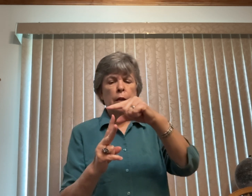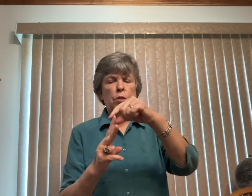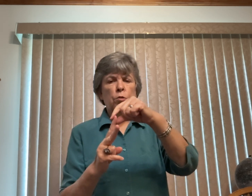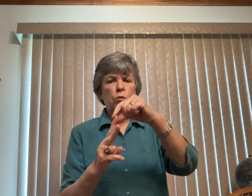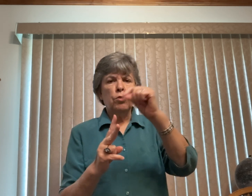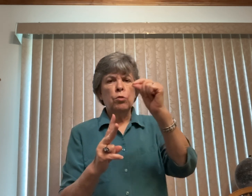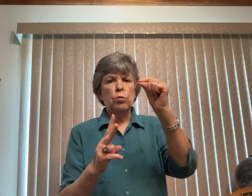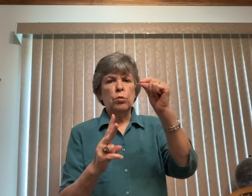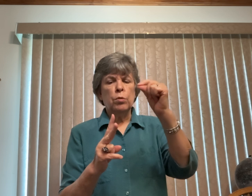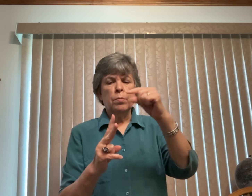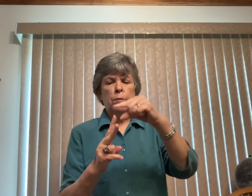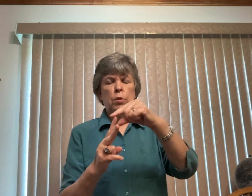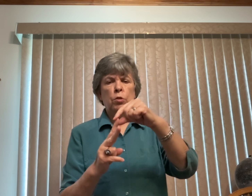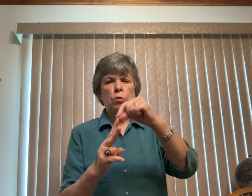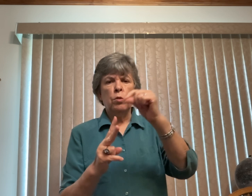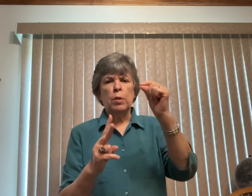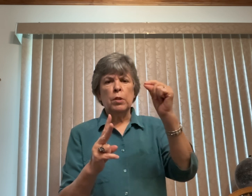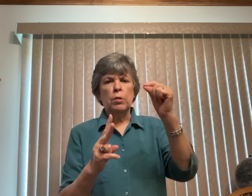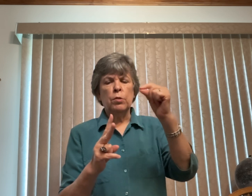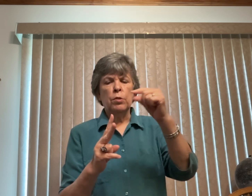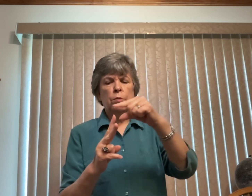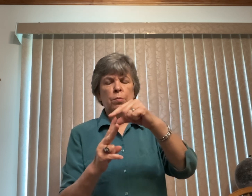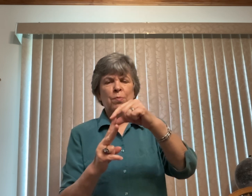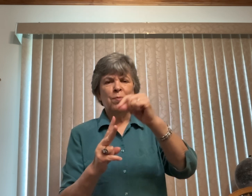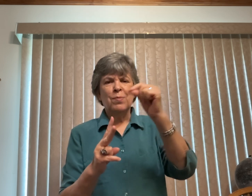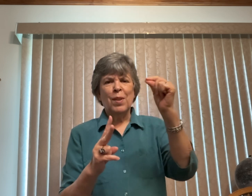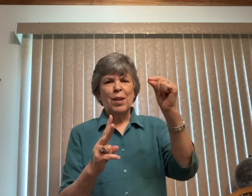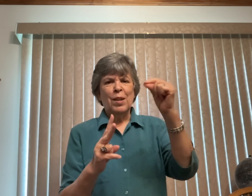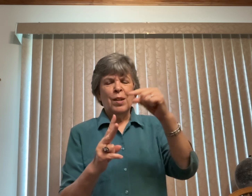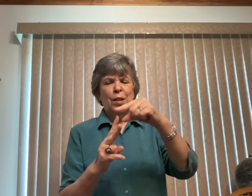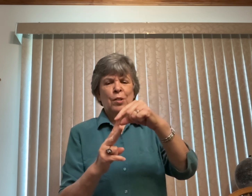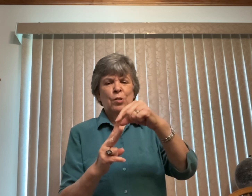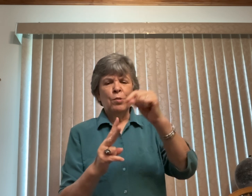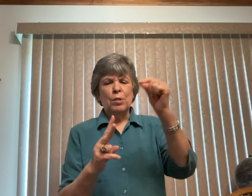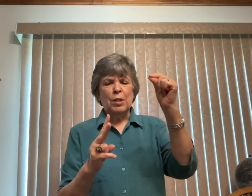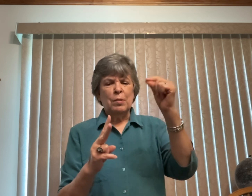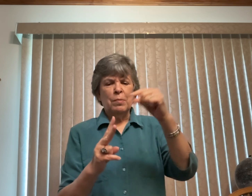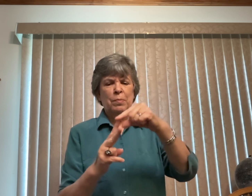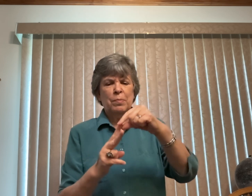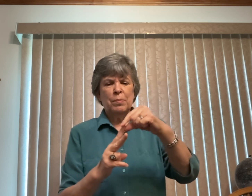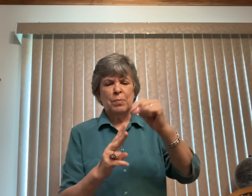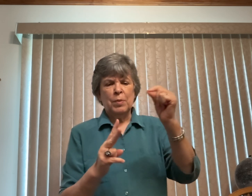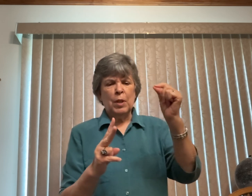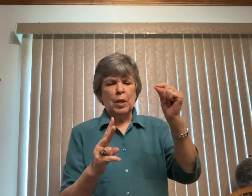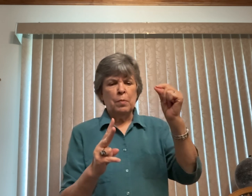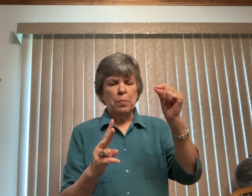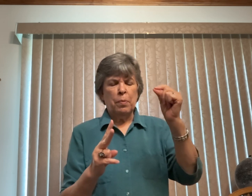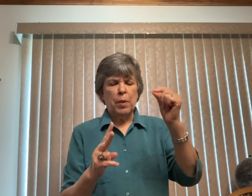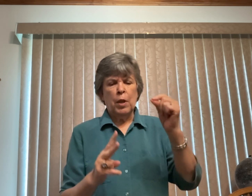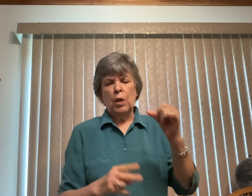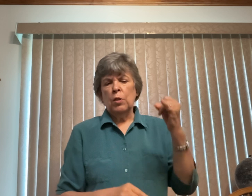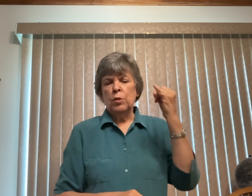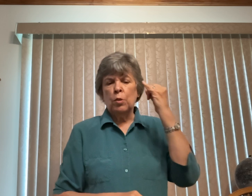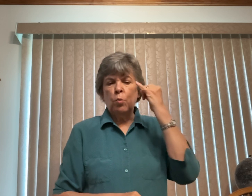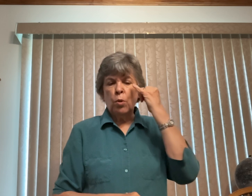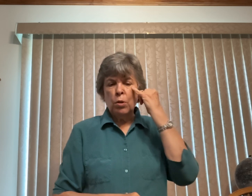you choose. You choose the one close to you. Choosing. Okay, so we're